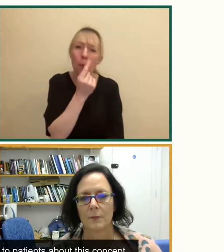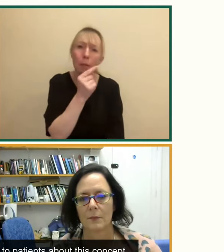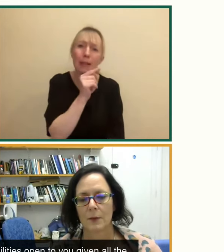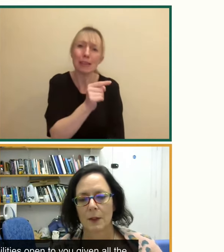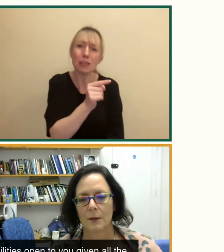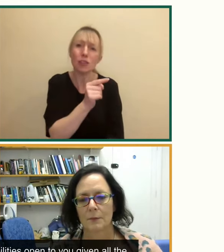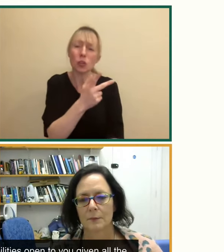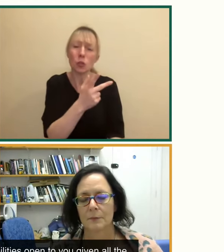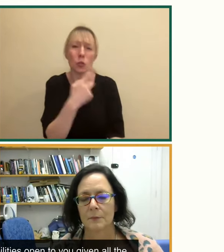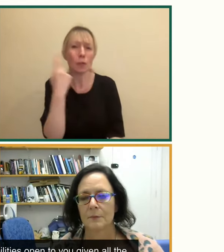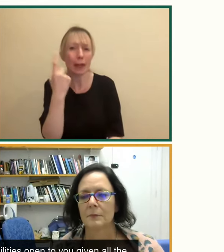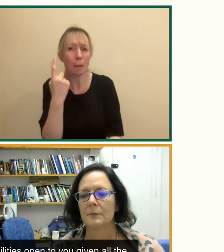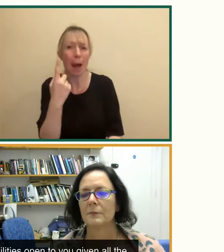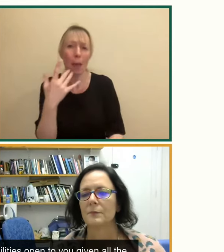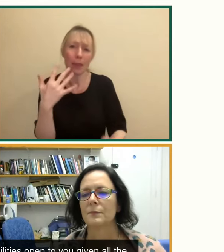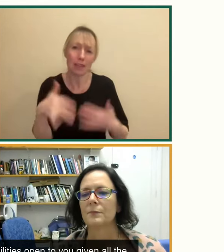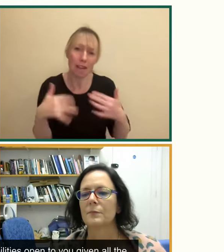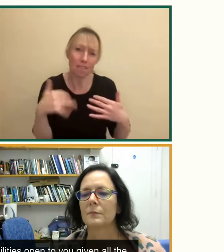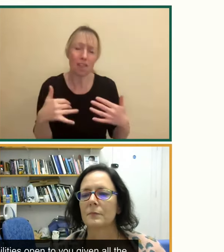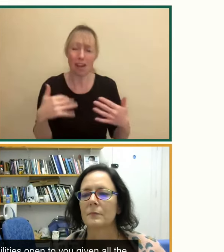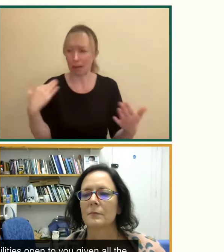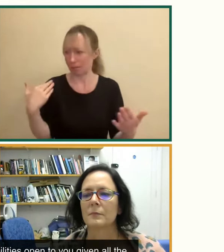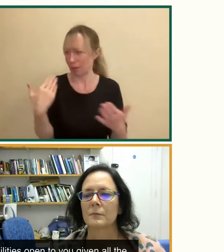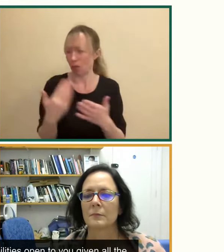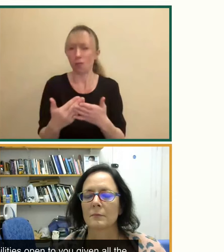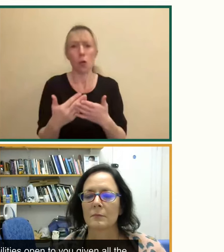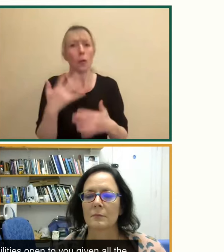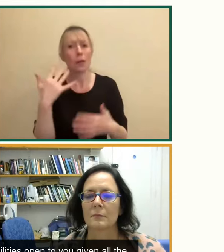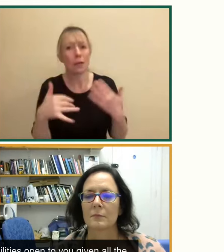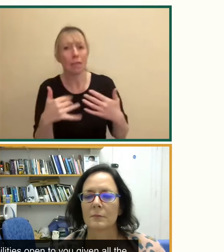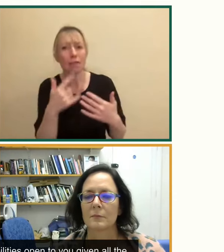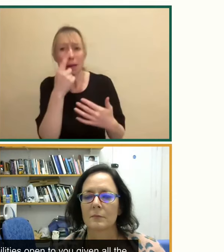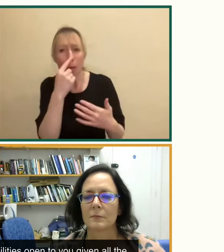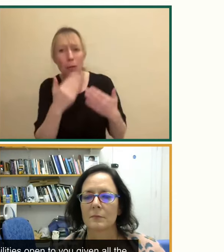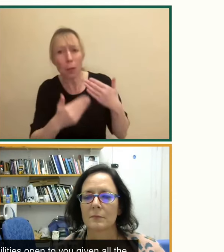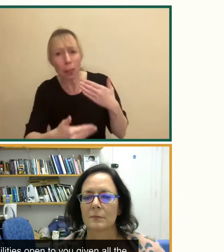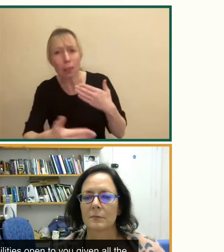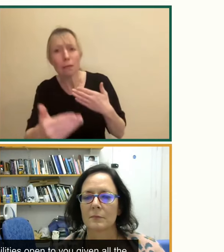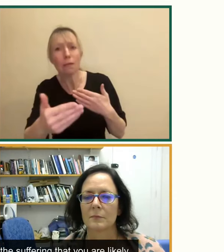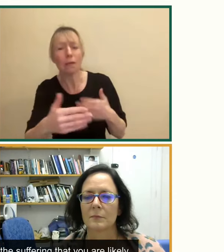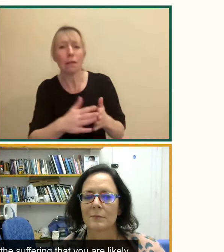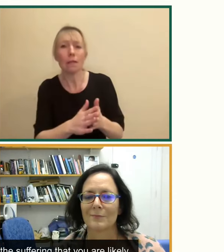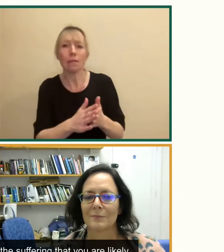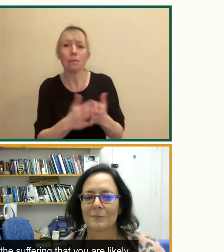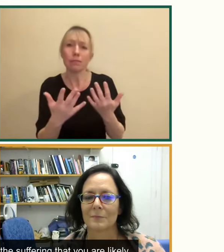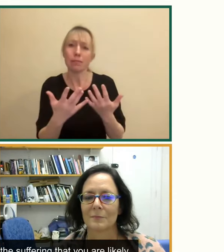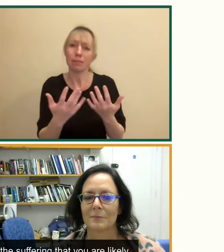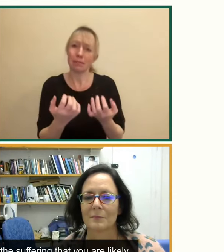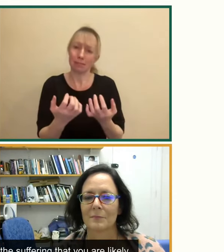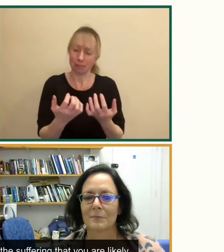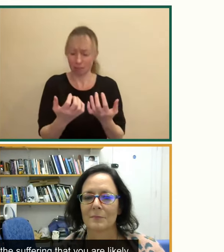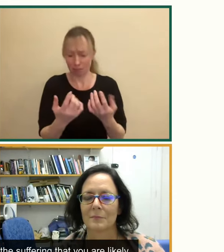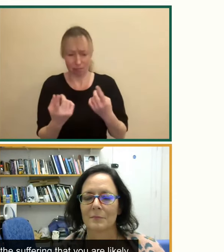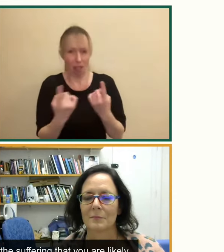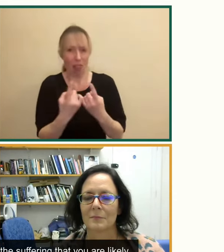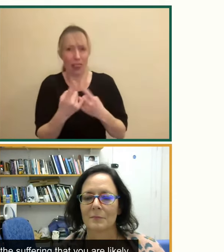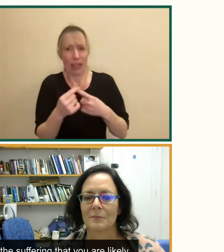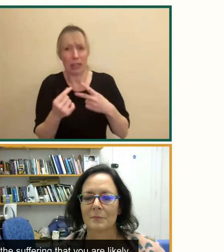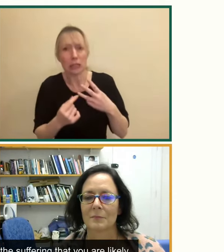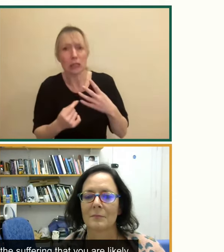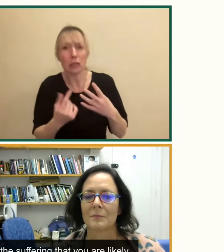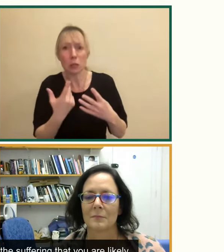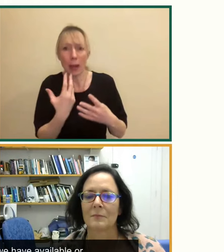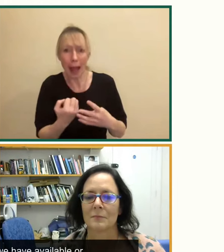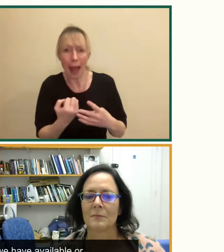endured, all the suffering that you're likely to go on enduring, and the resources that we have available to us? What are the possibilities we can